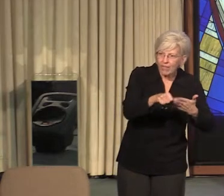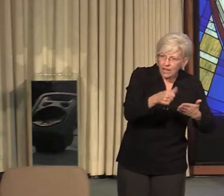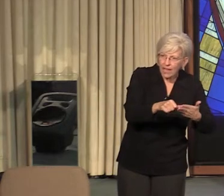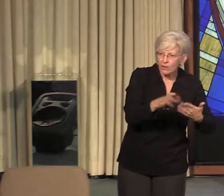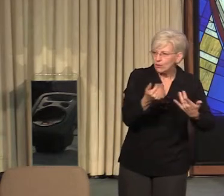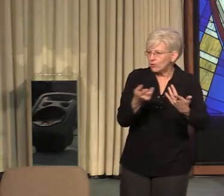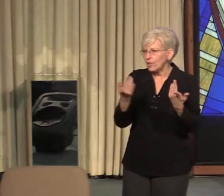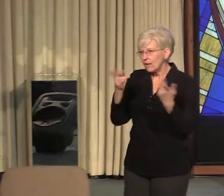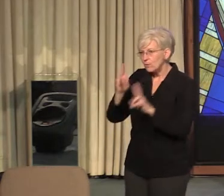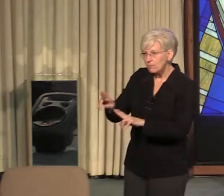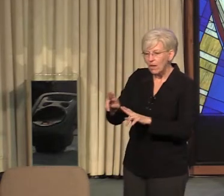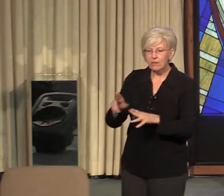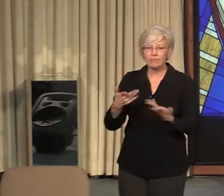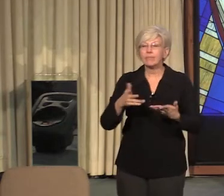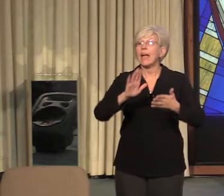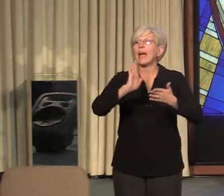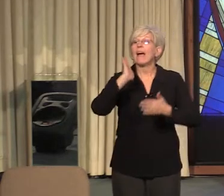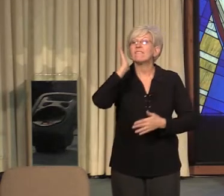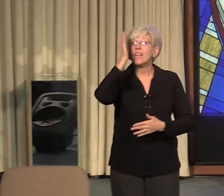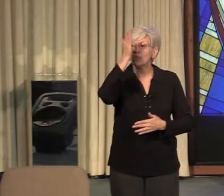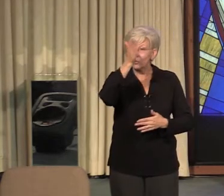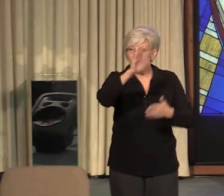had paid workers doing that.